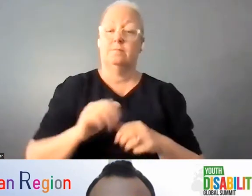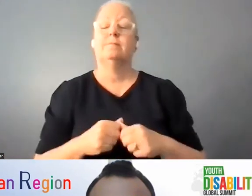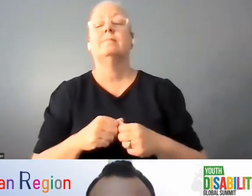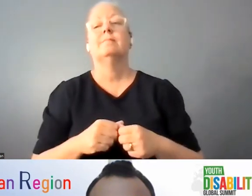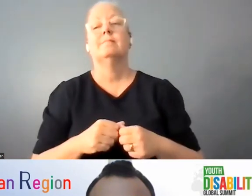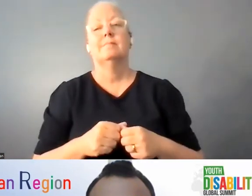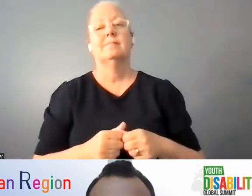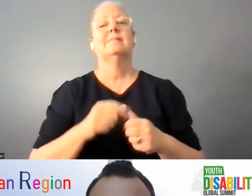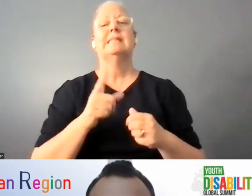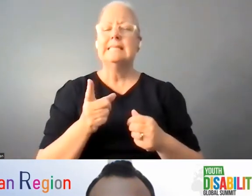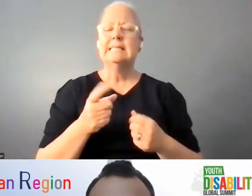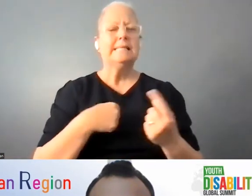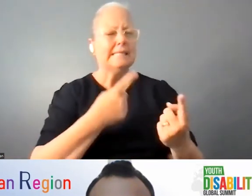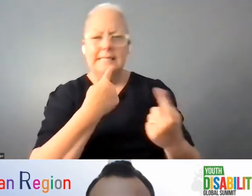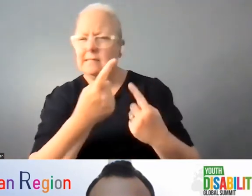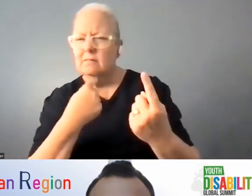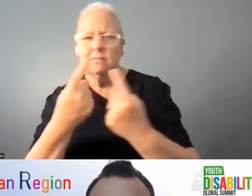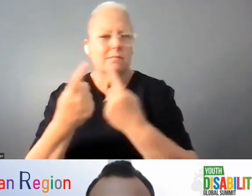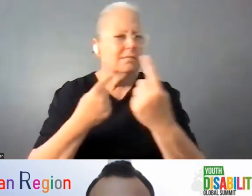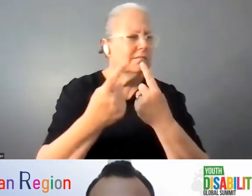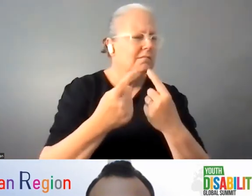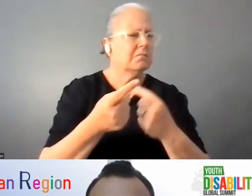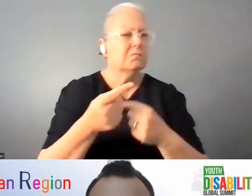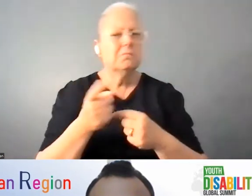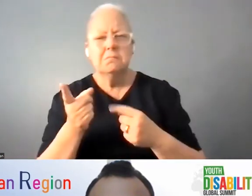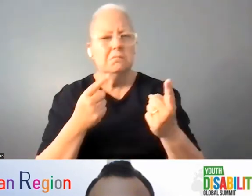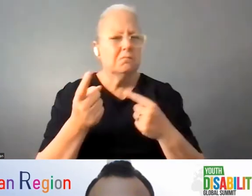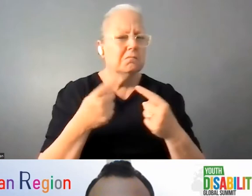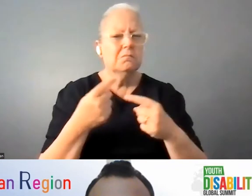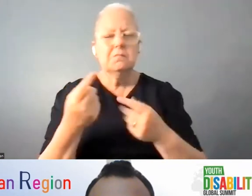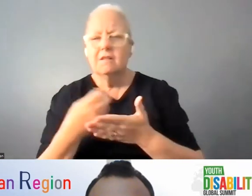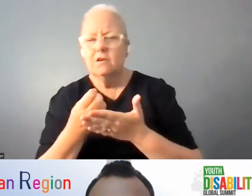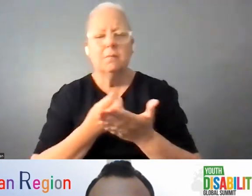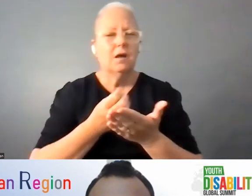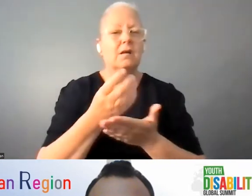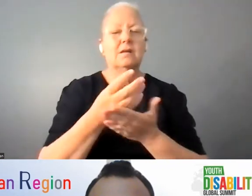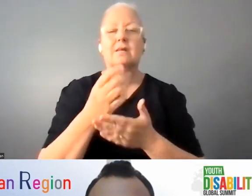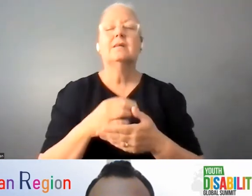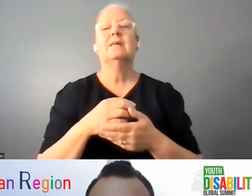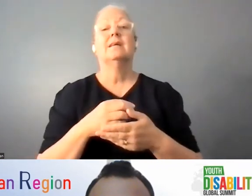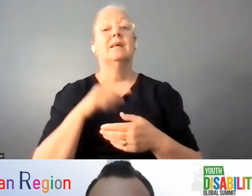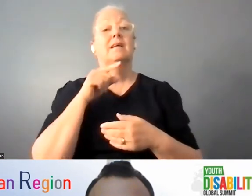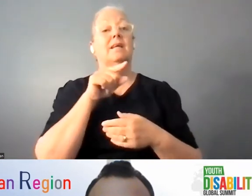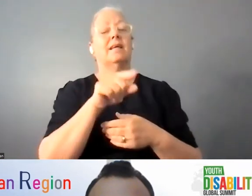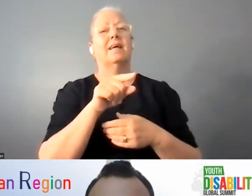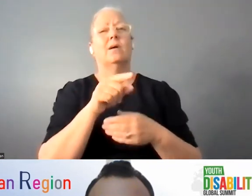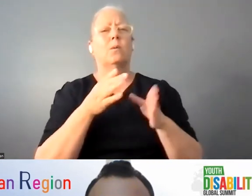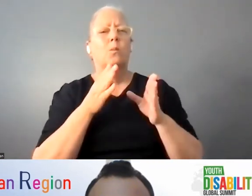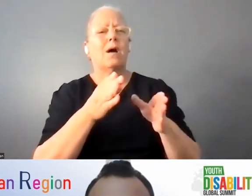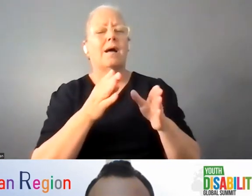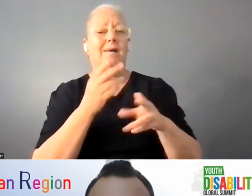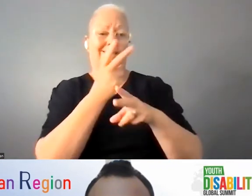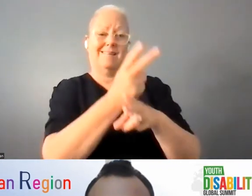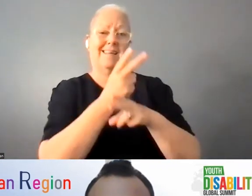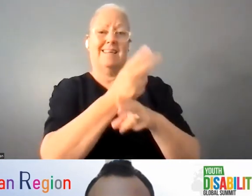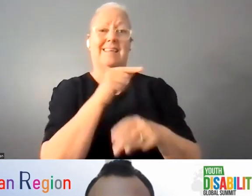these discourses is that, you know, it is not the form of care that matters so much as,